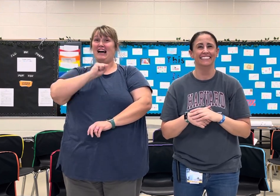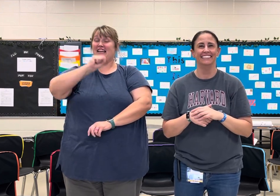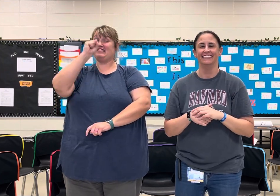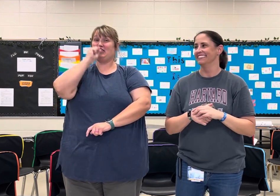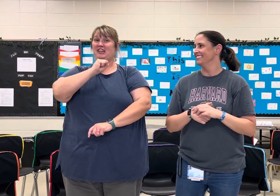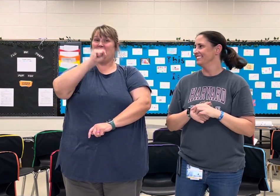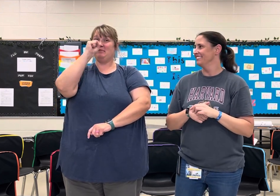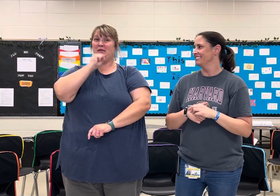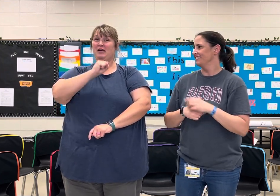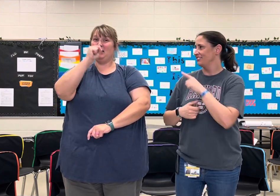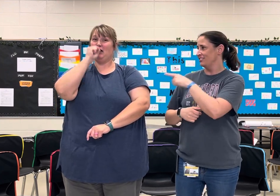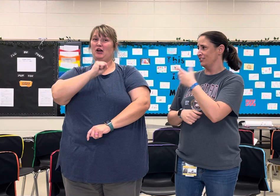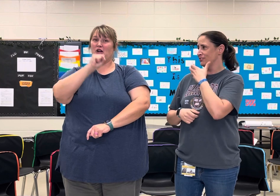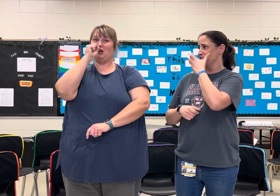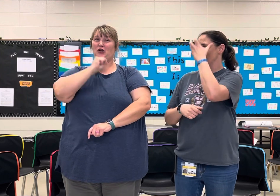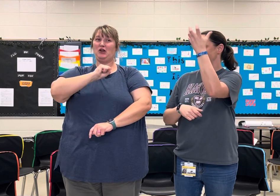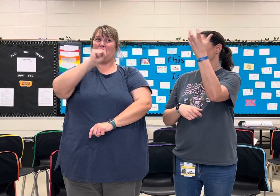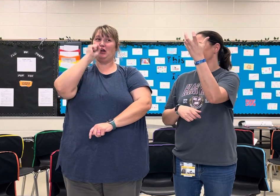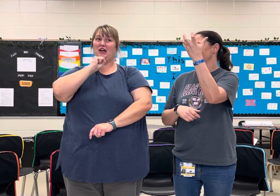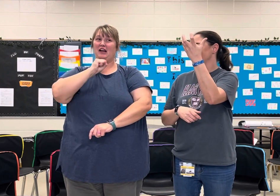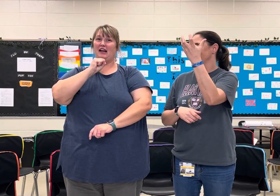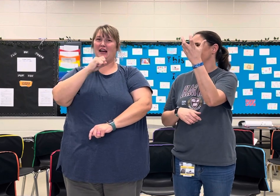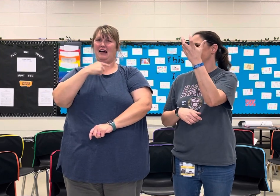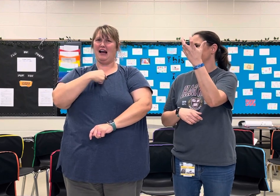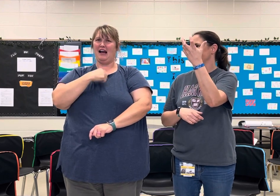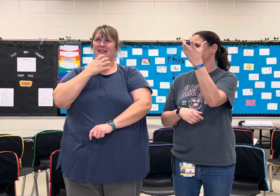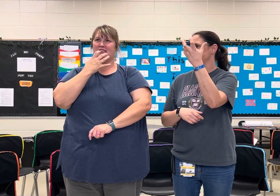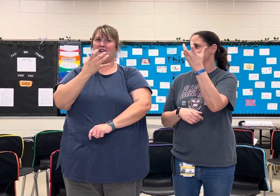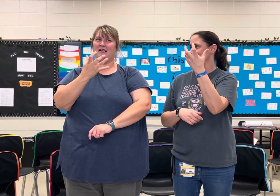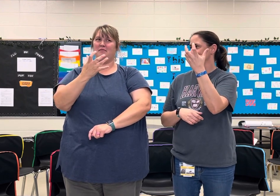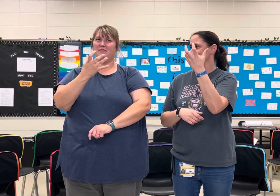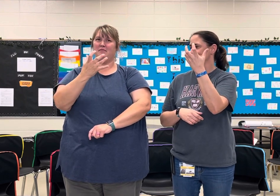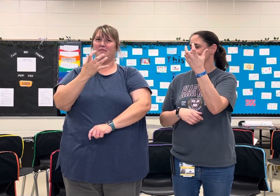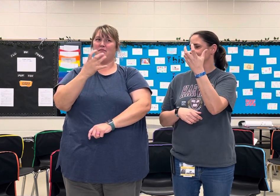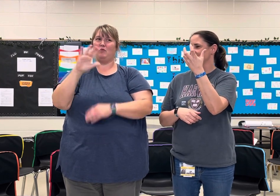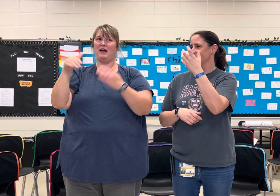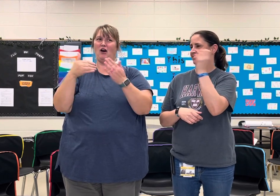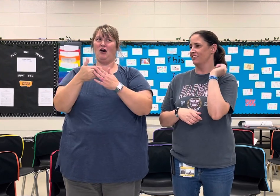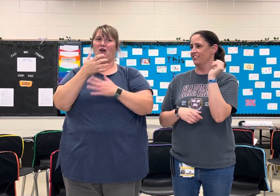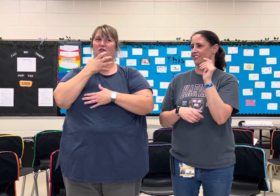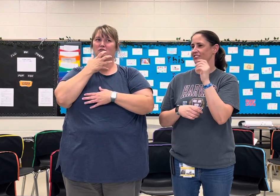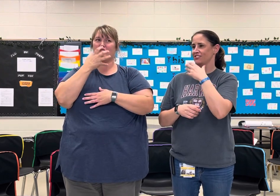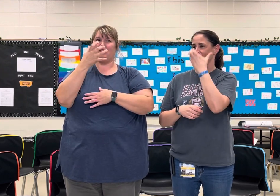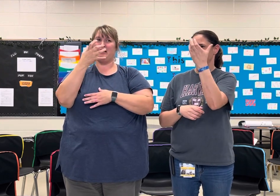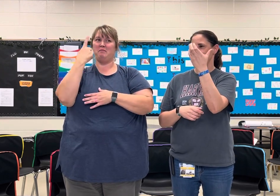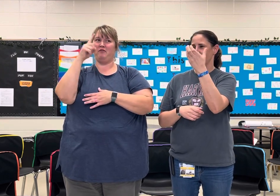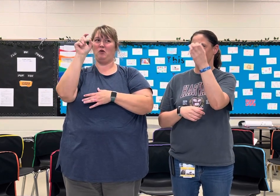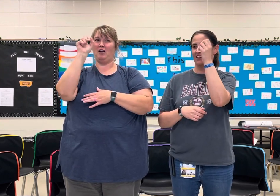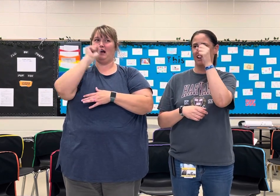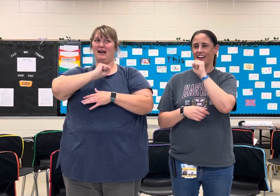Ice cream. You scream. Ice cream. We all scream for ice